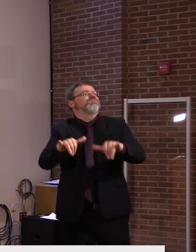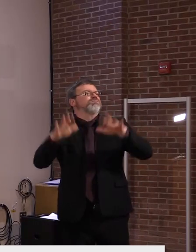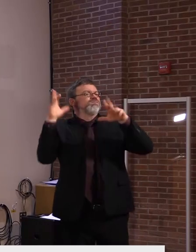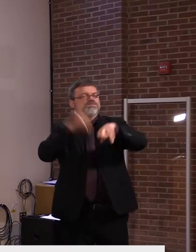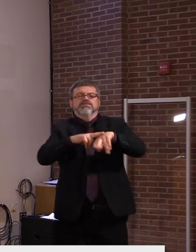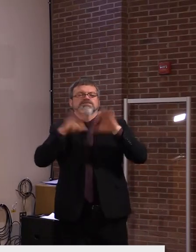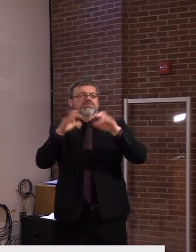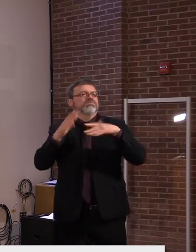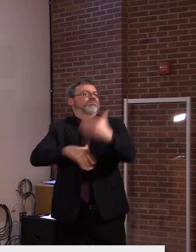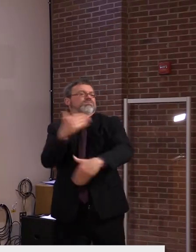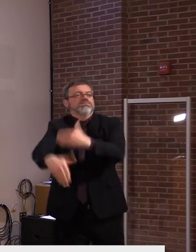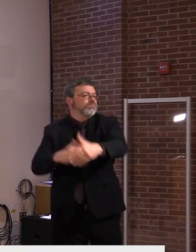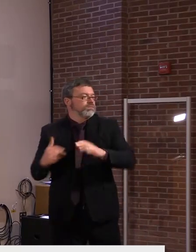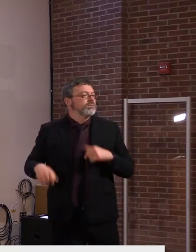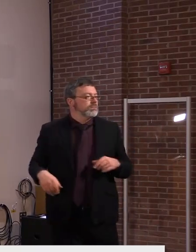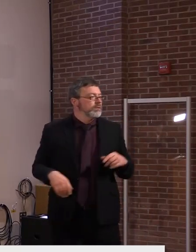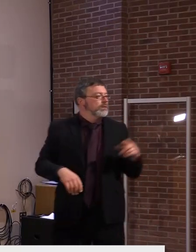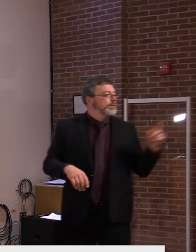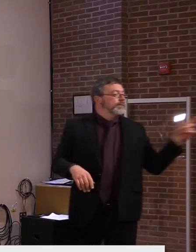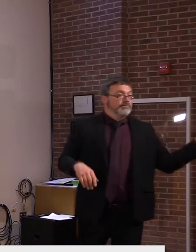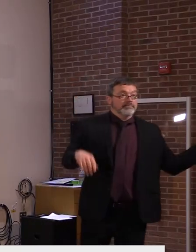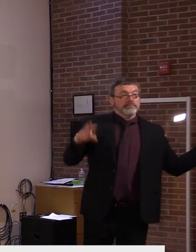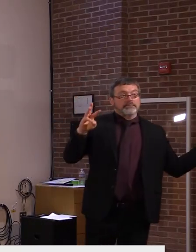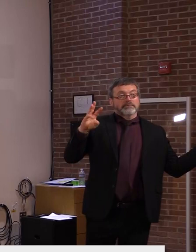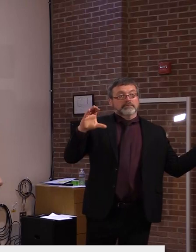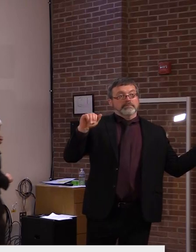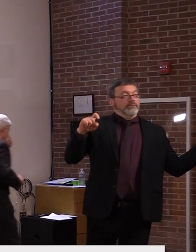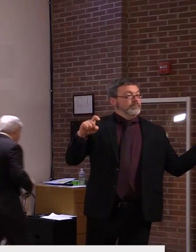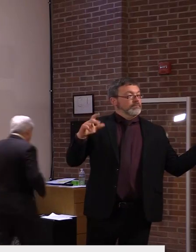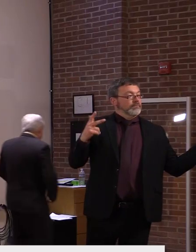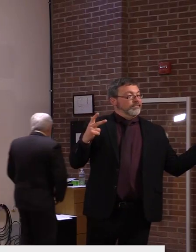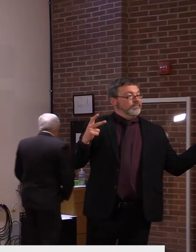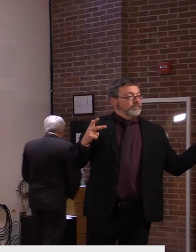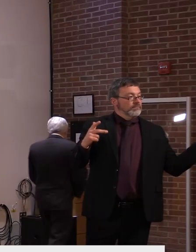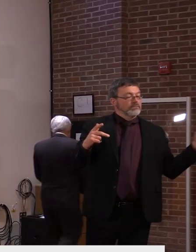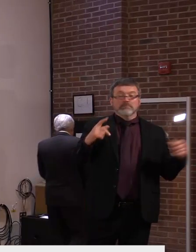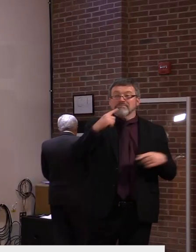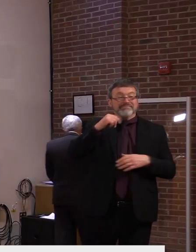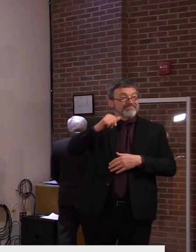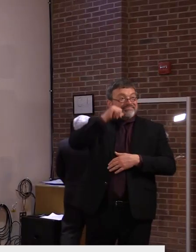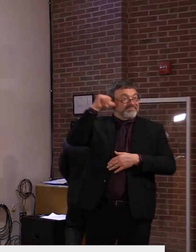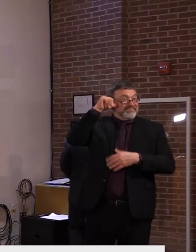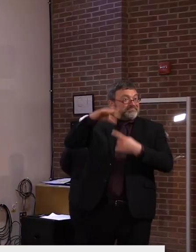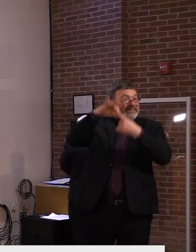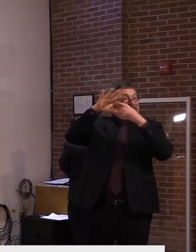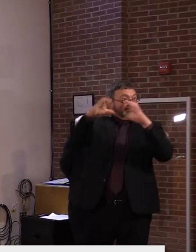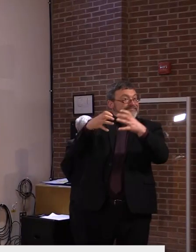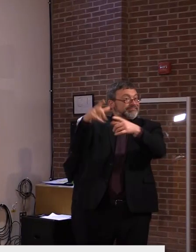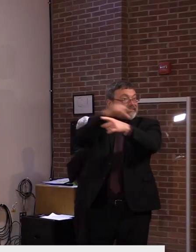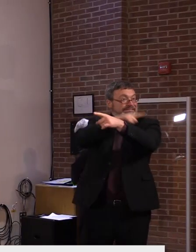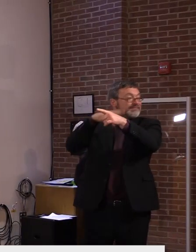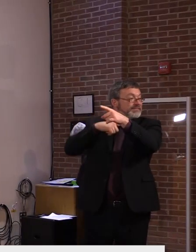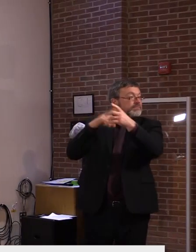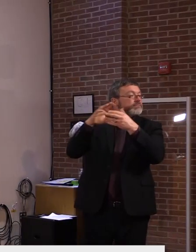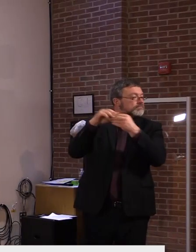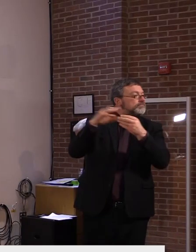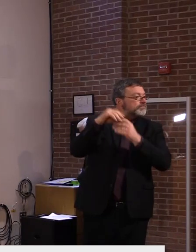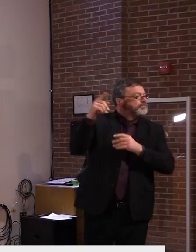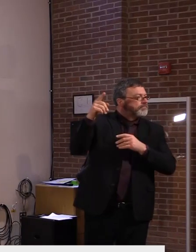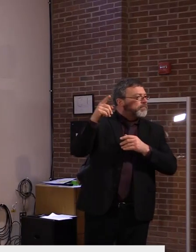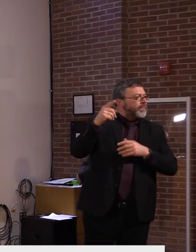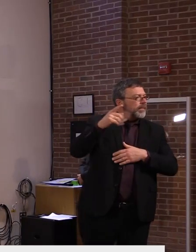Governor, I want to ask about the session yesterday. As you mentioned in your opening comments, it seems like there's a